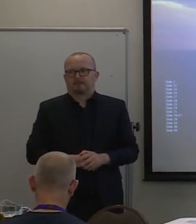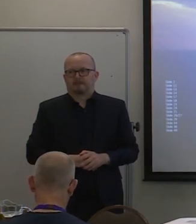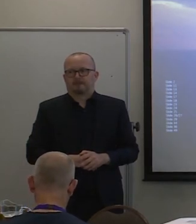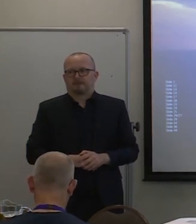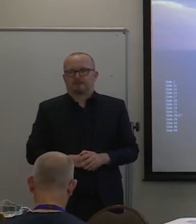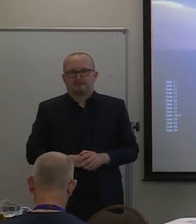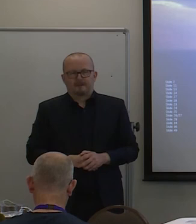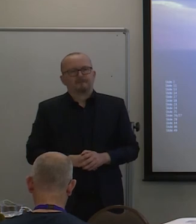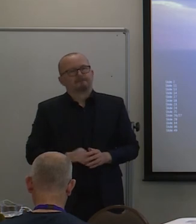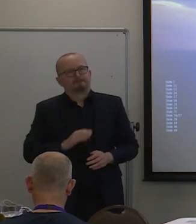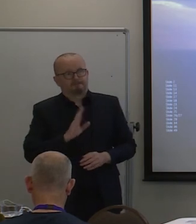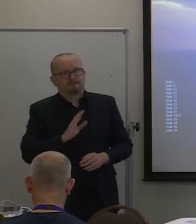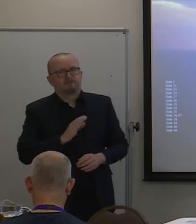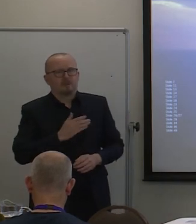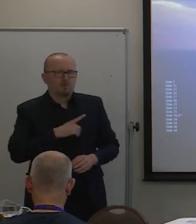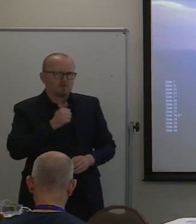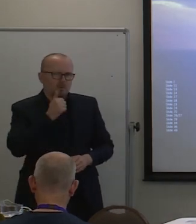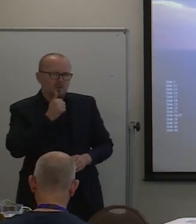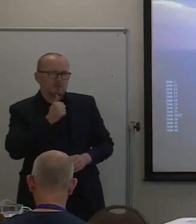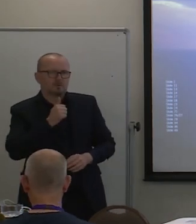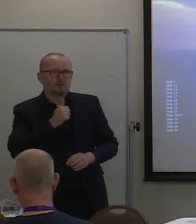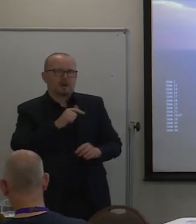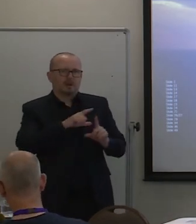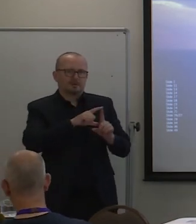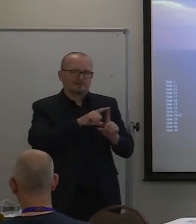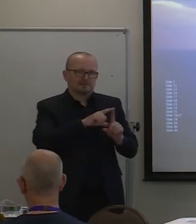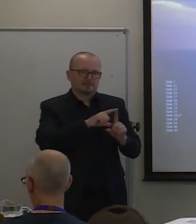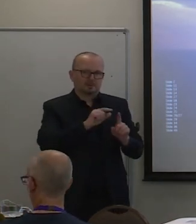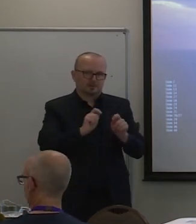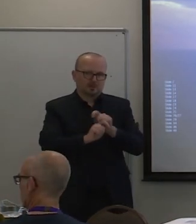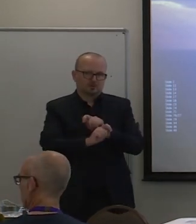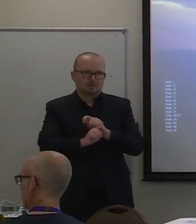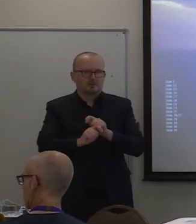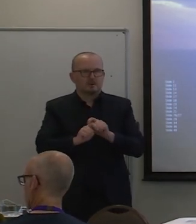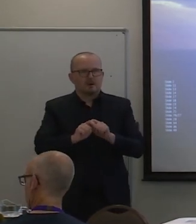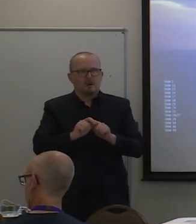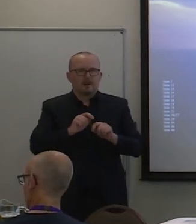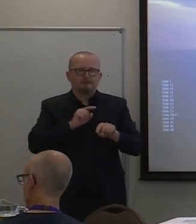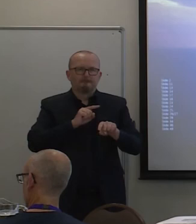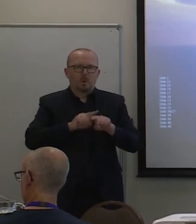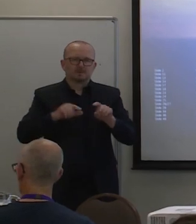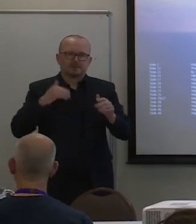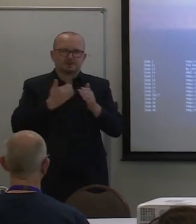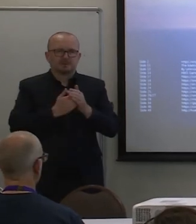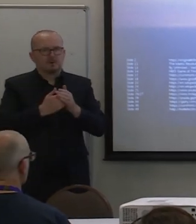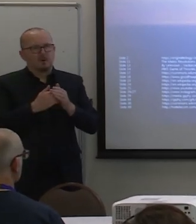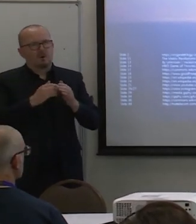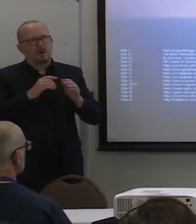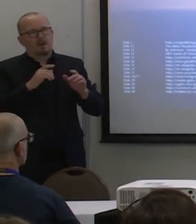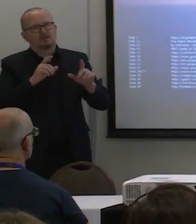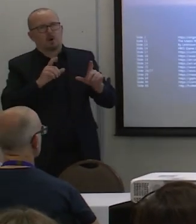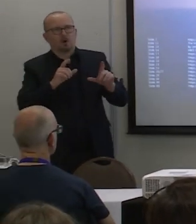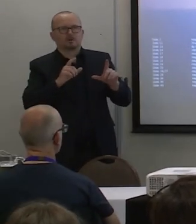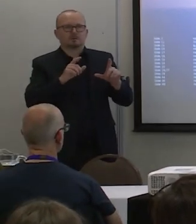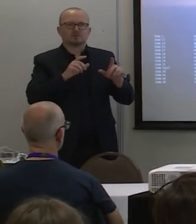I wanted to know, in terms of digitization, most of it's been focused on static images, but what you were talking about with Instagram and things